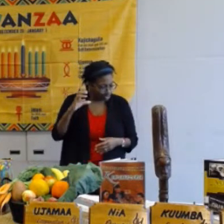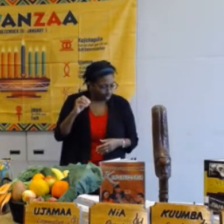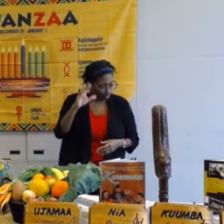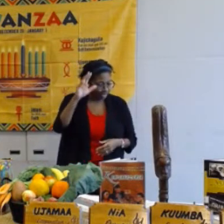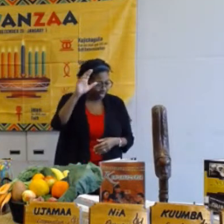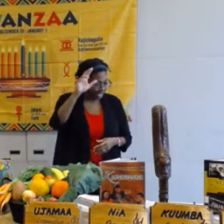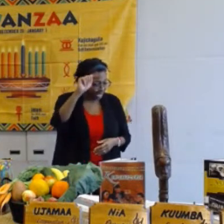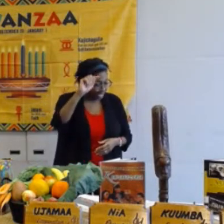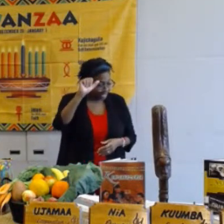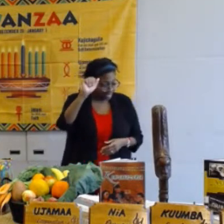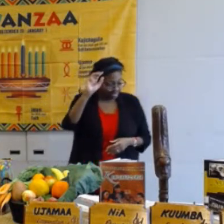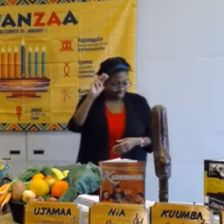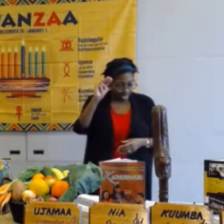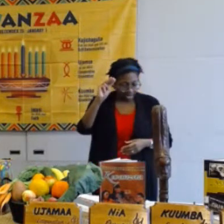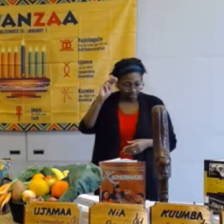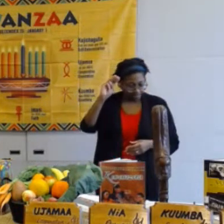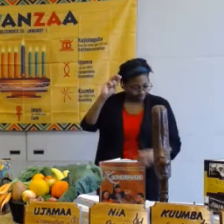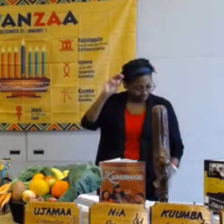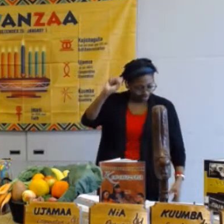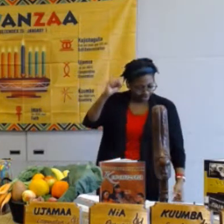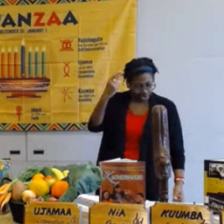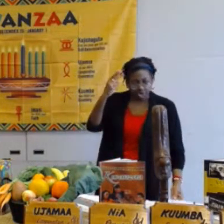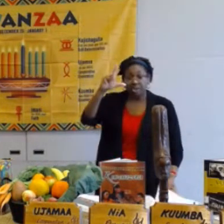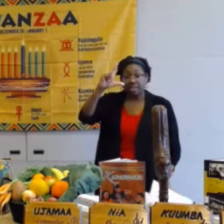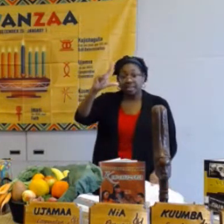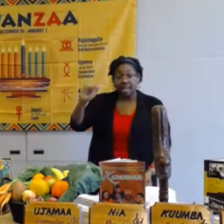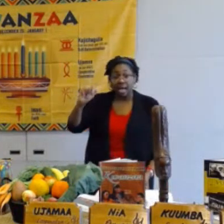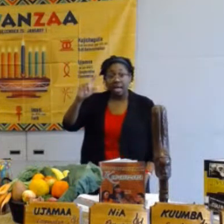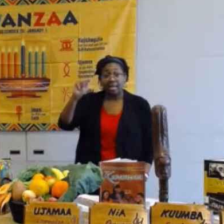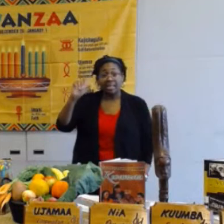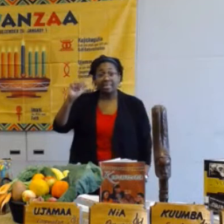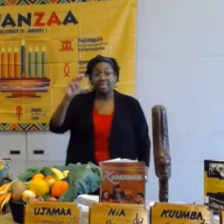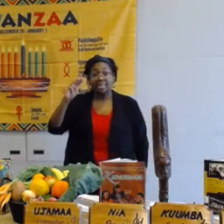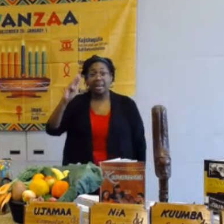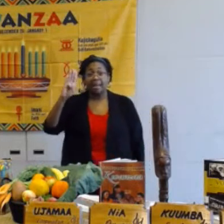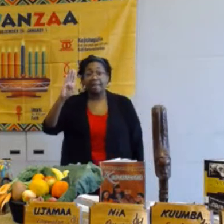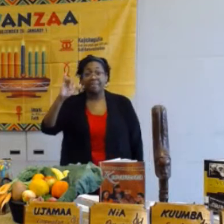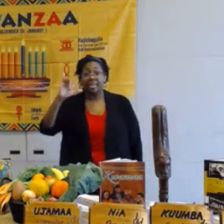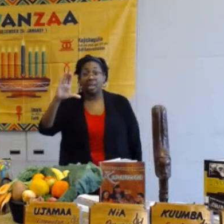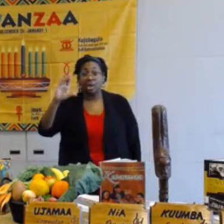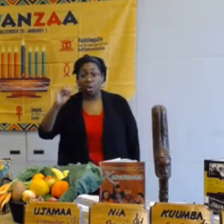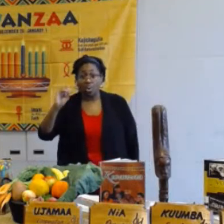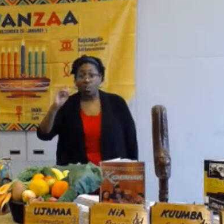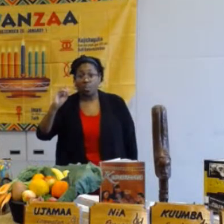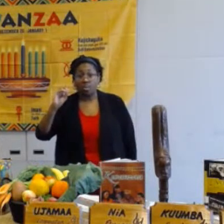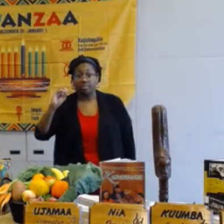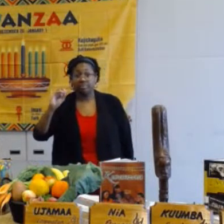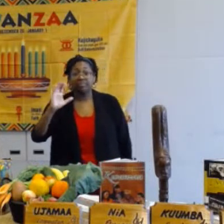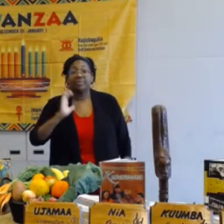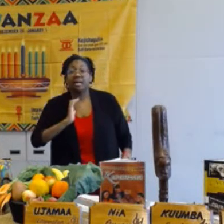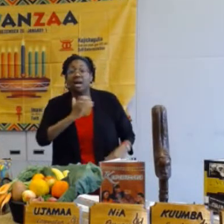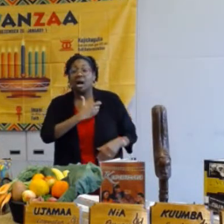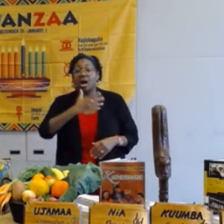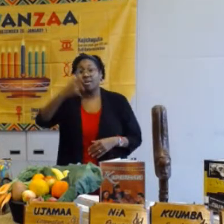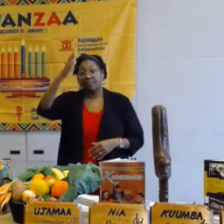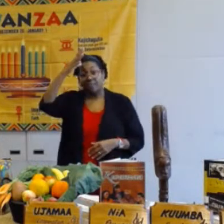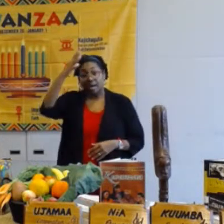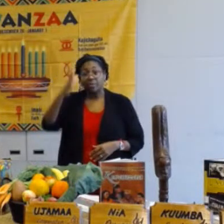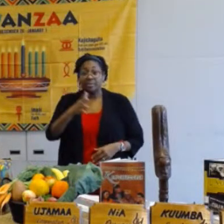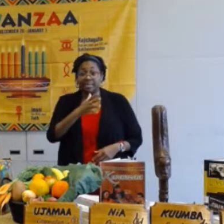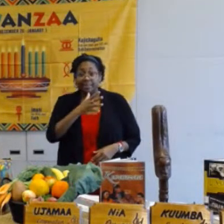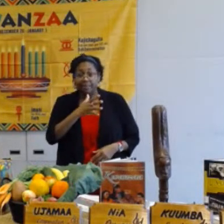Tambiko, all right, it says, our fathers, page 8. Our fathers and mothers came